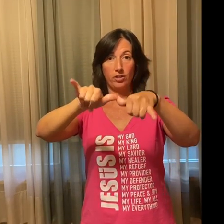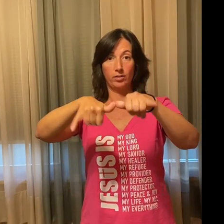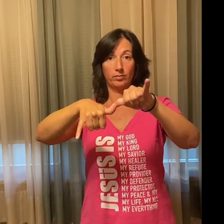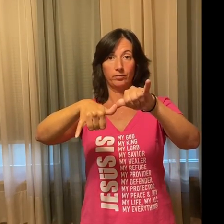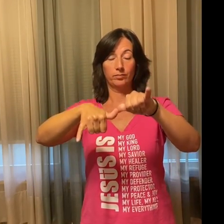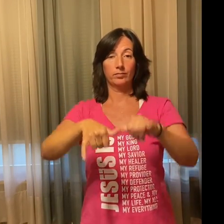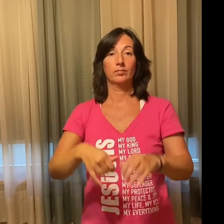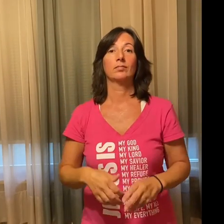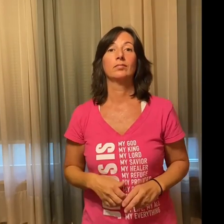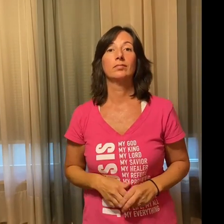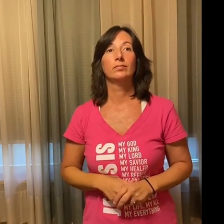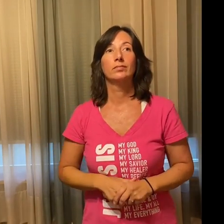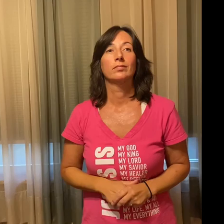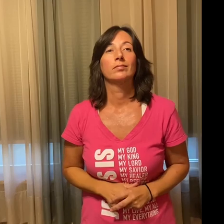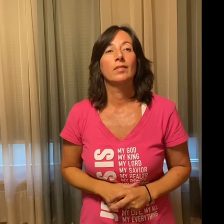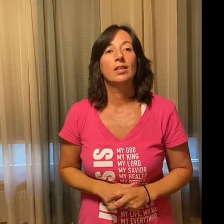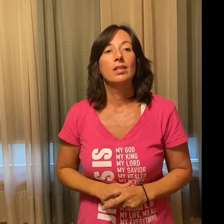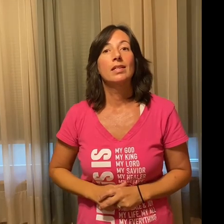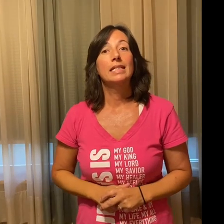measure.